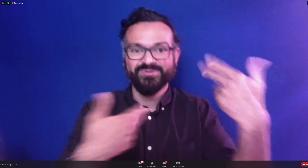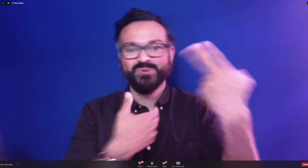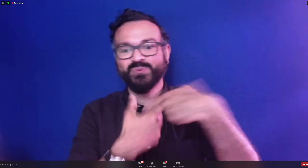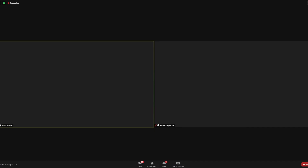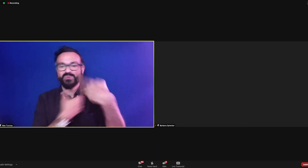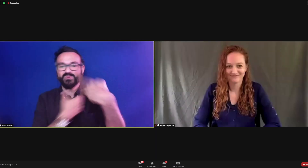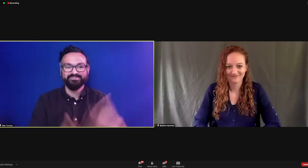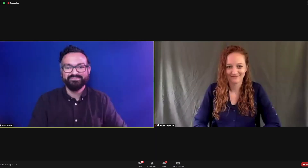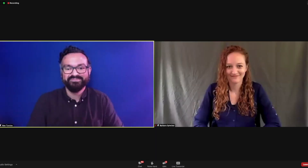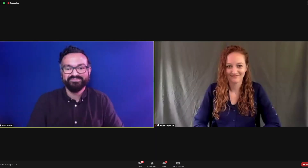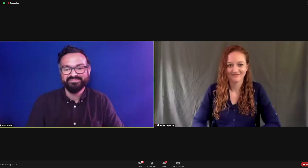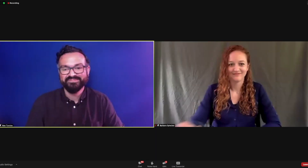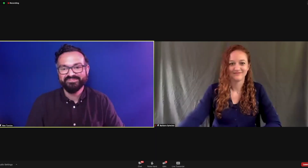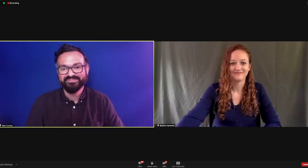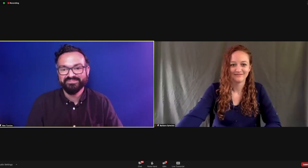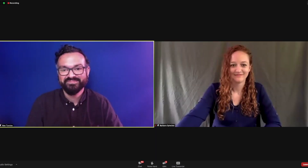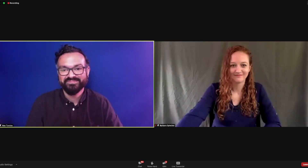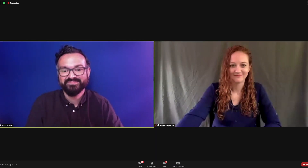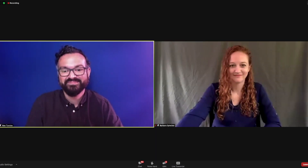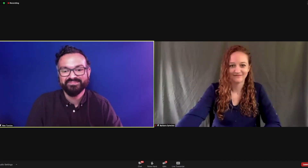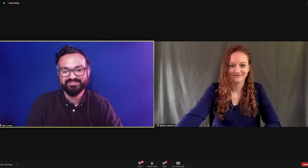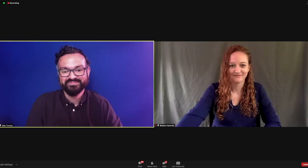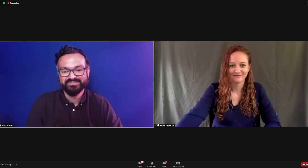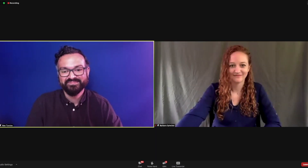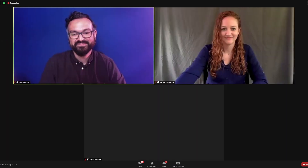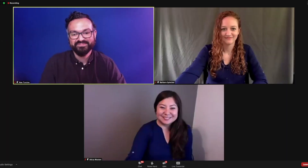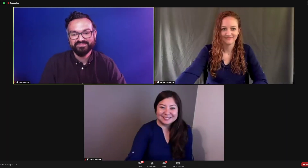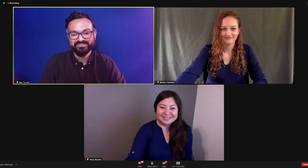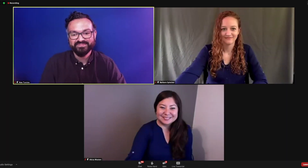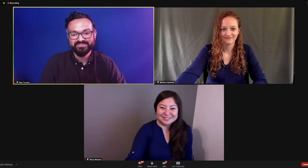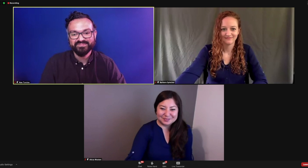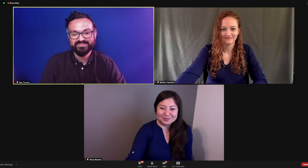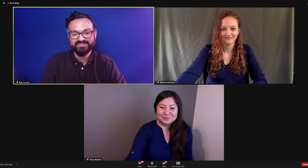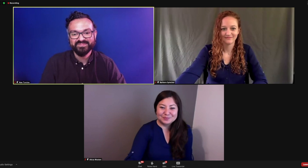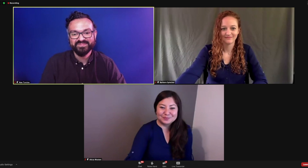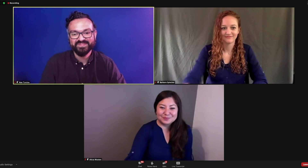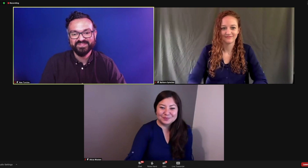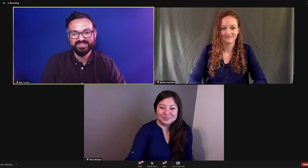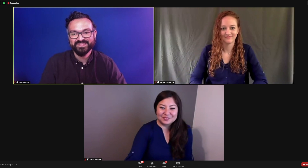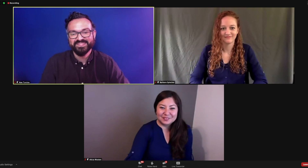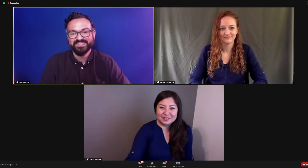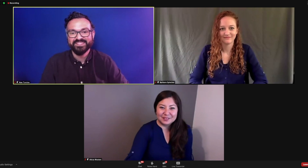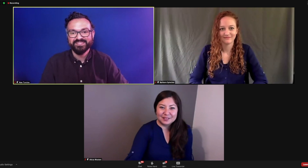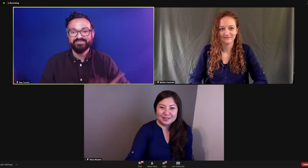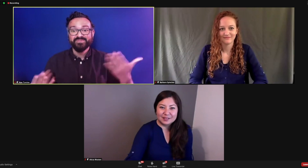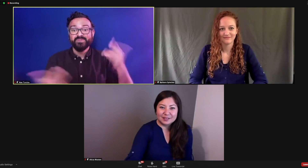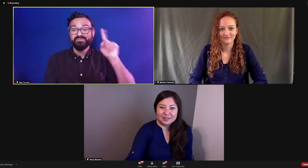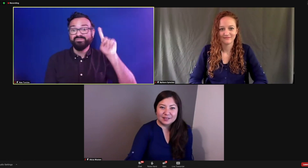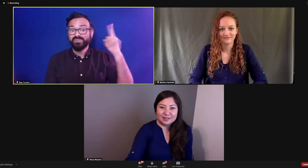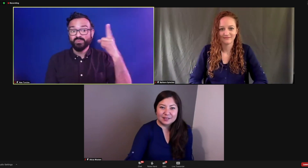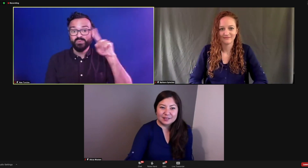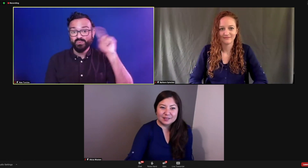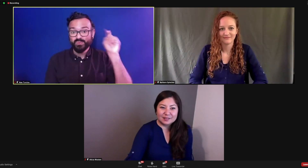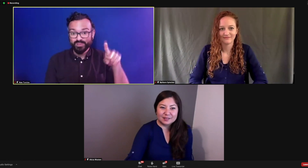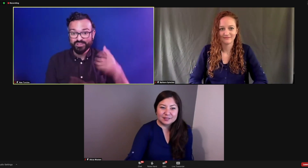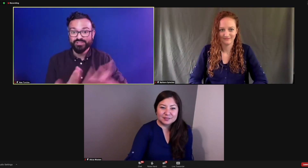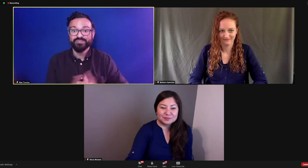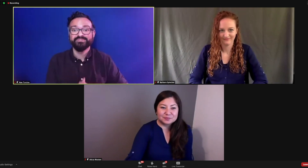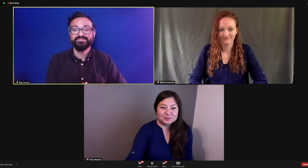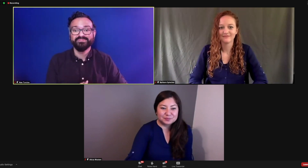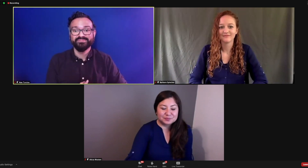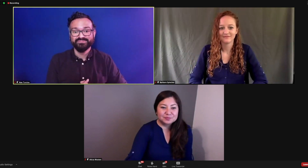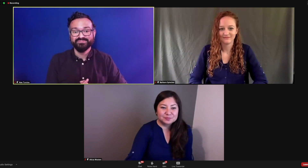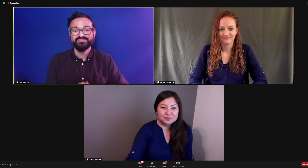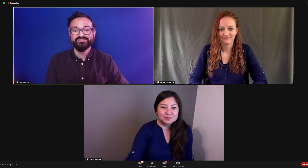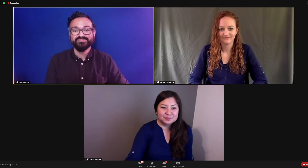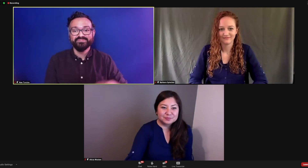So next month we have Justin Perez with our ASL Connect lecture series, and he'll be talking